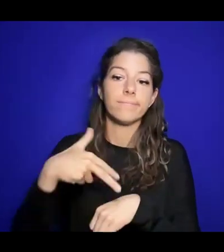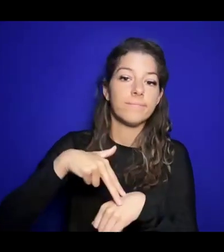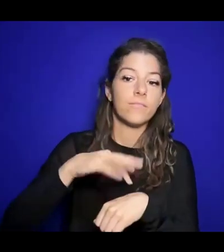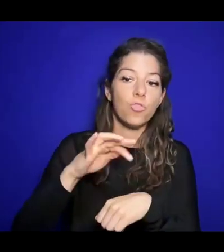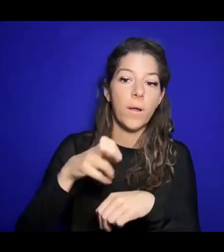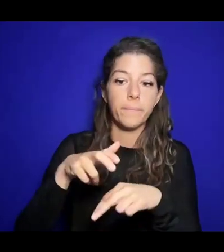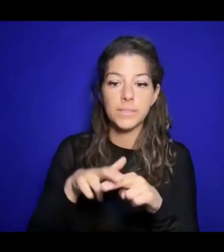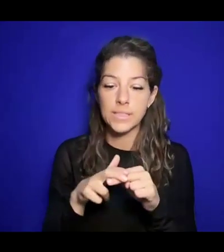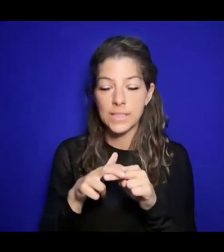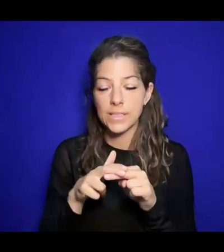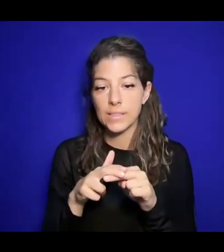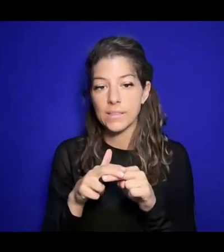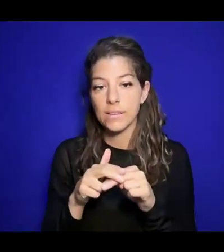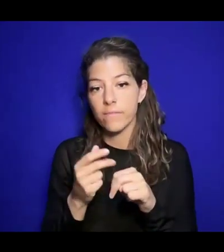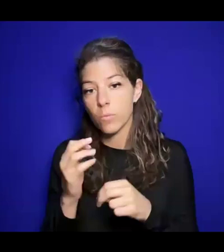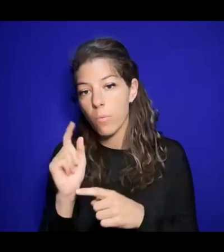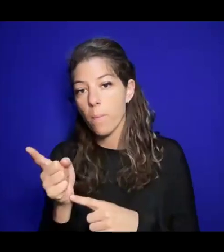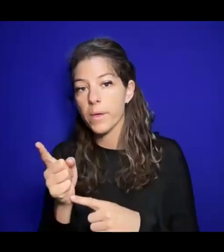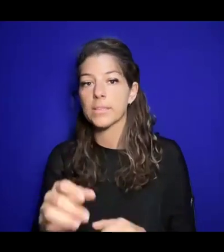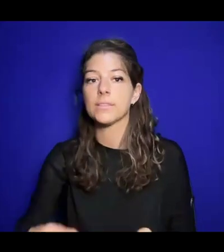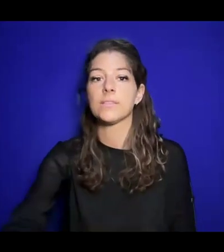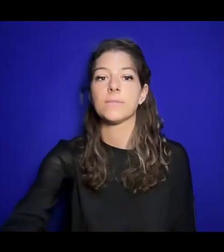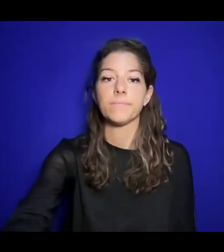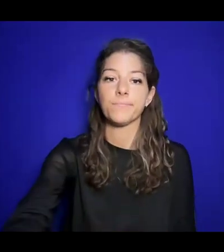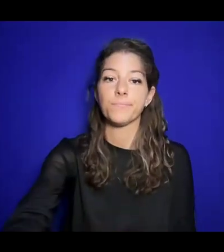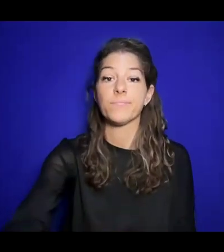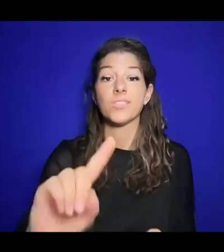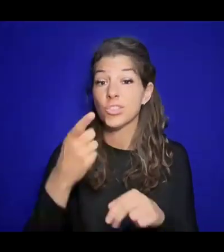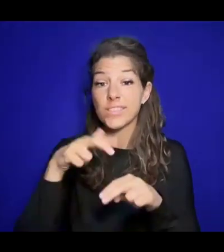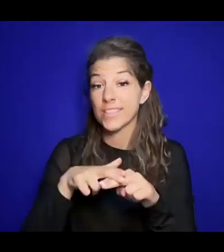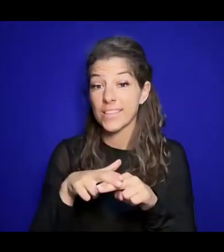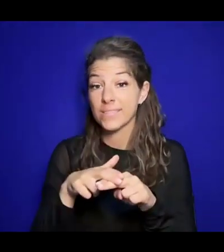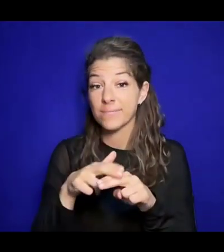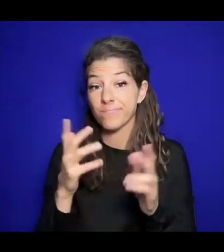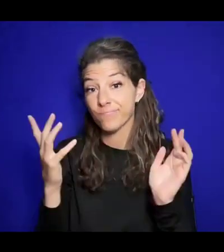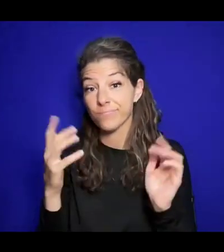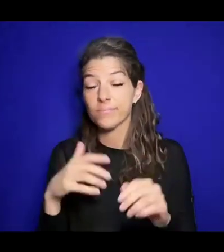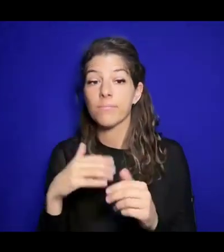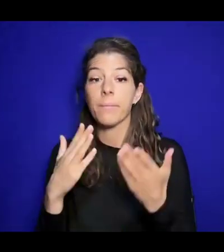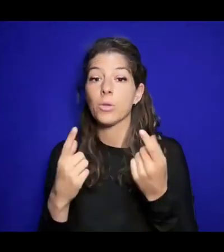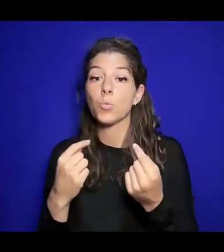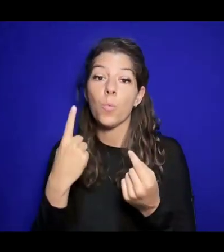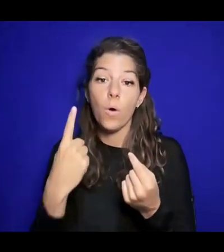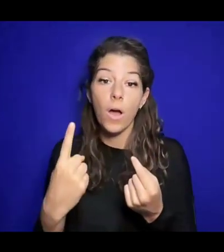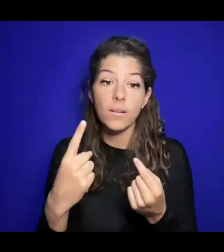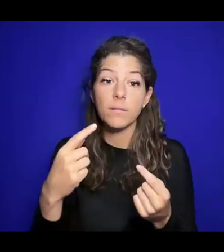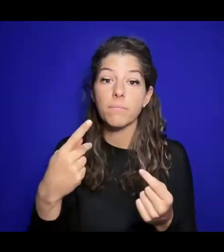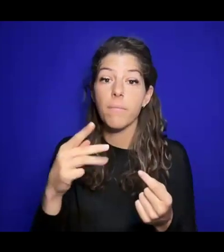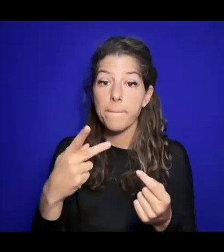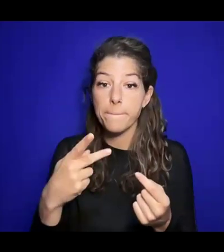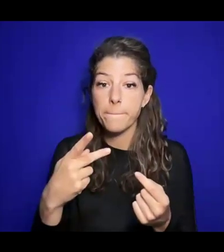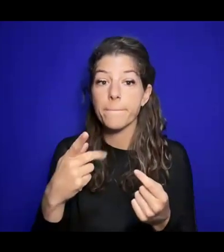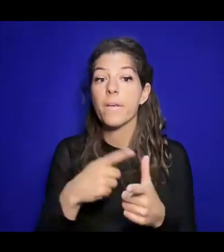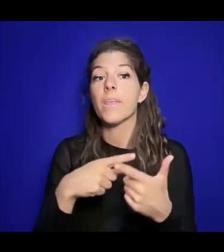there for a few moments, just sit there, get accommodated, maybe do one pump and